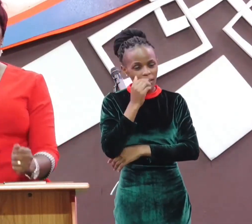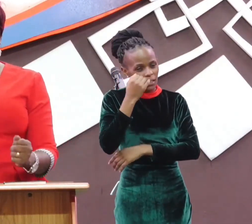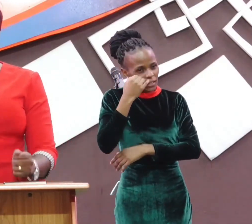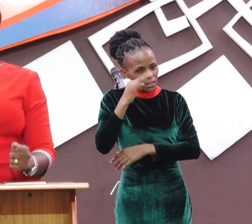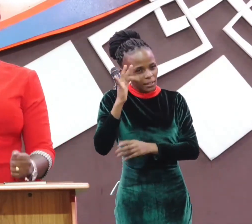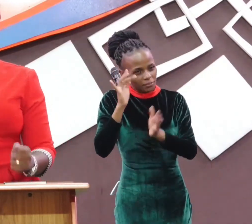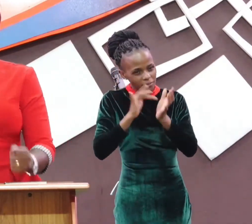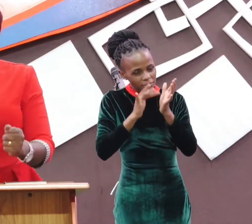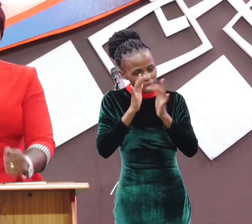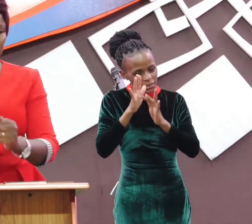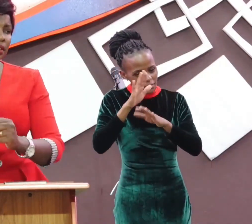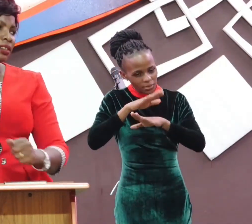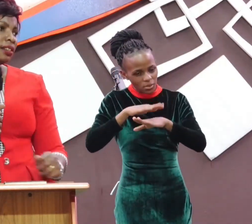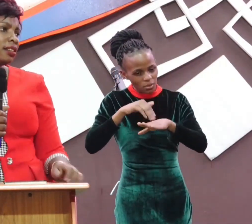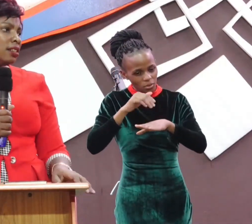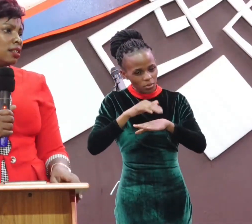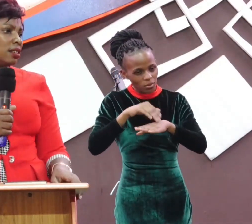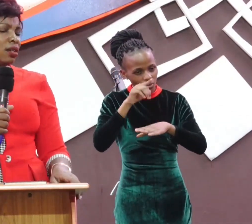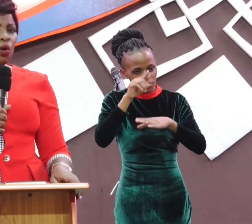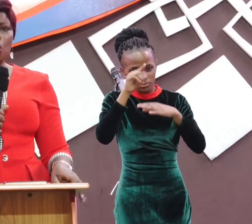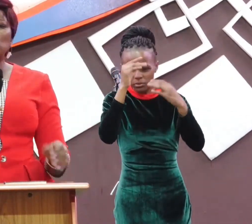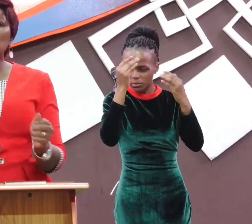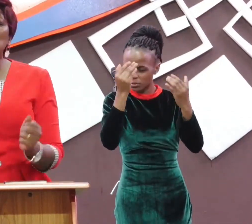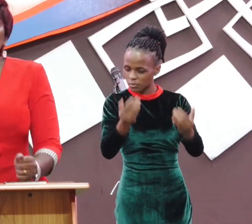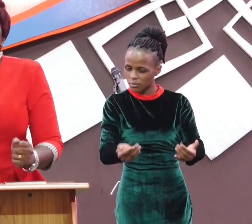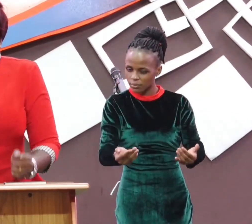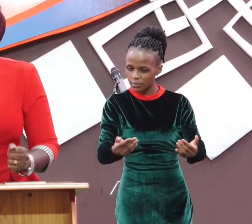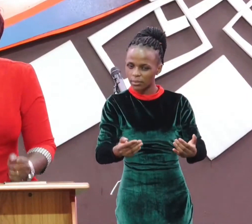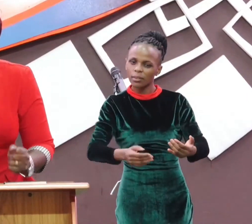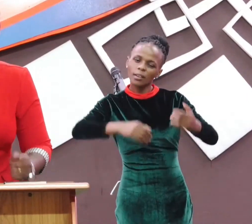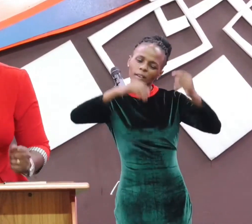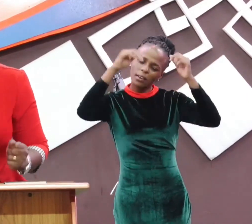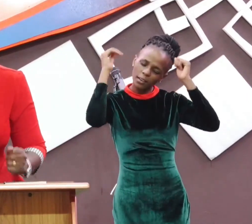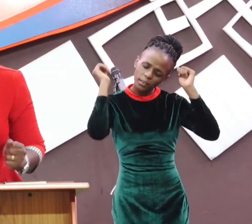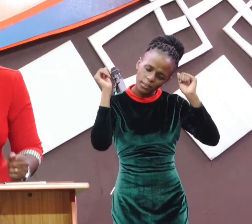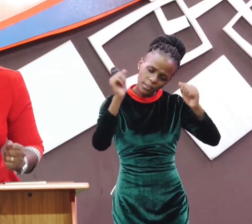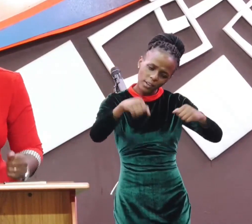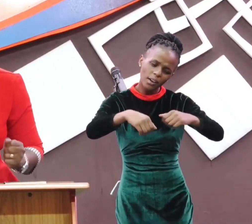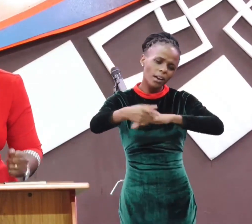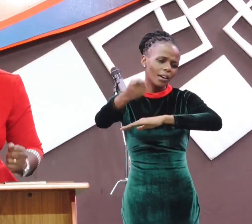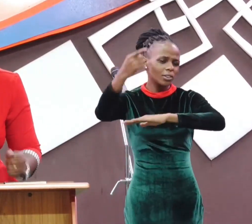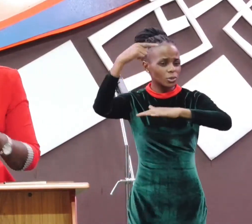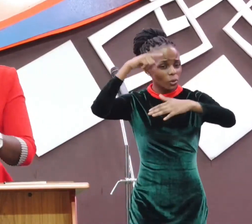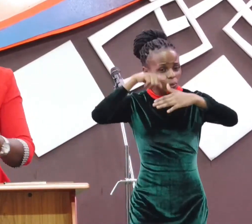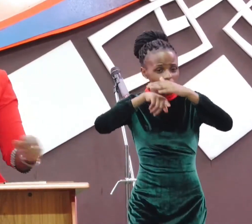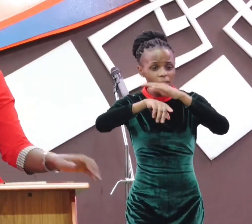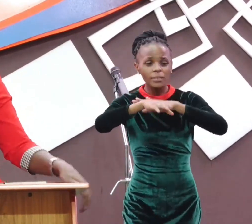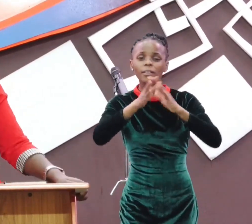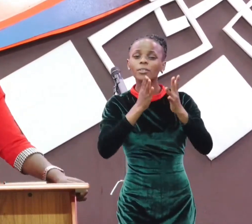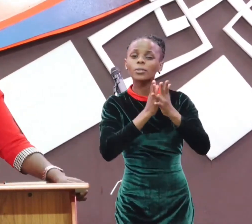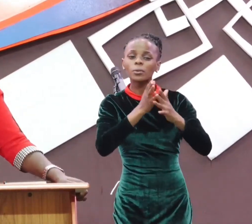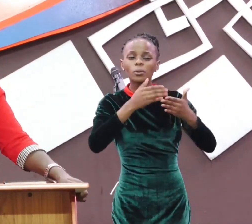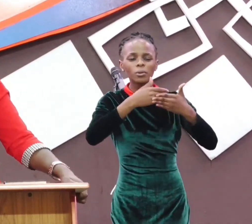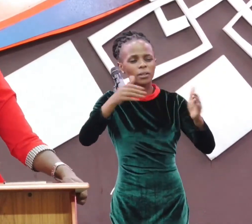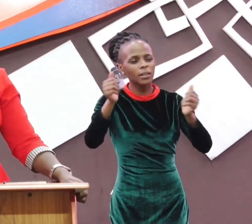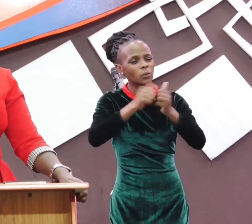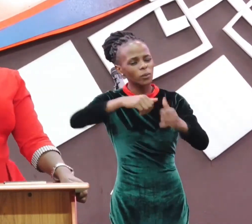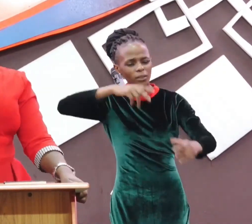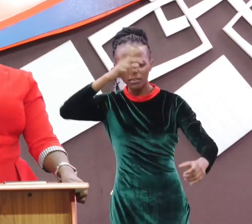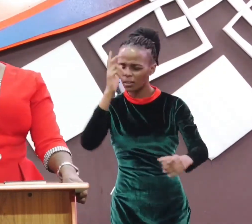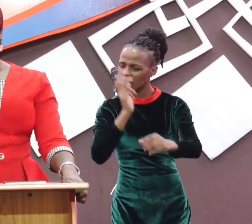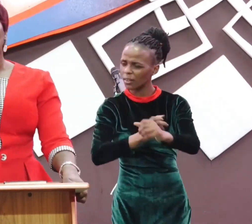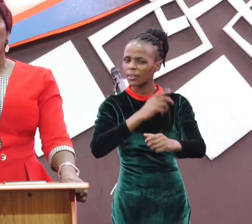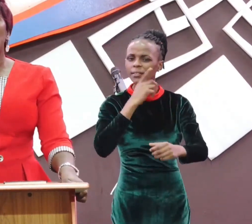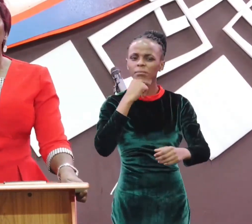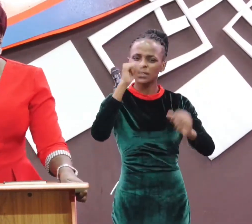Singa Yesu akuyita kati. If Jesus calls you now. Osobola okuyita ku gate eyo eriko abasajja ababakambwe. Can you pass by that gate that